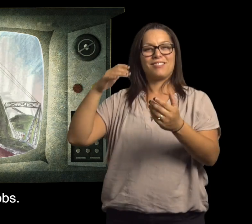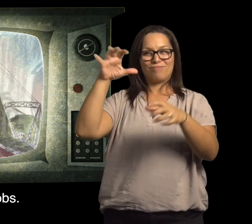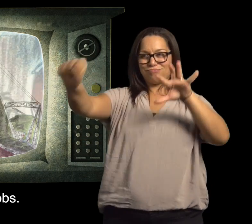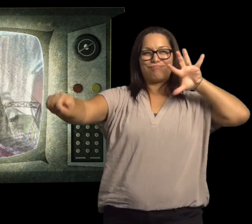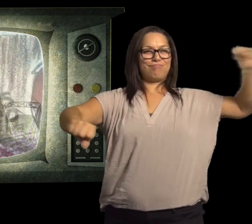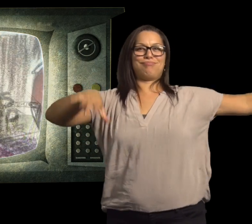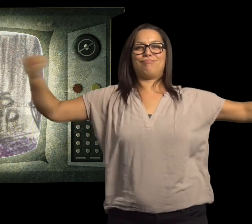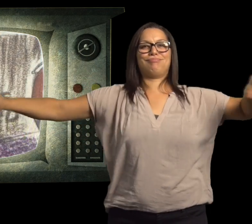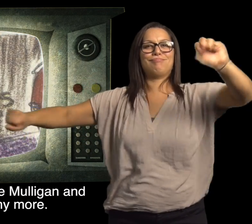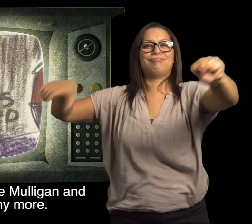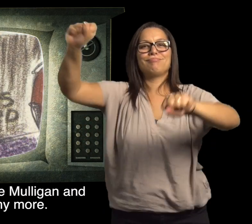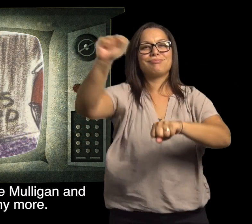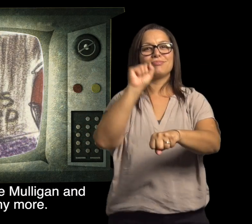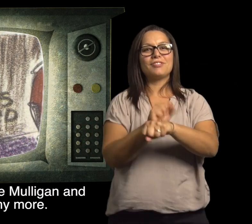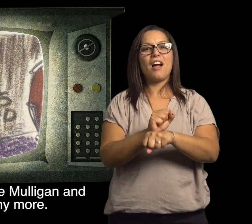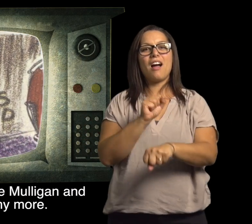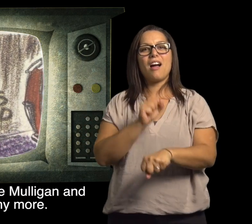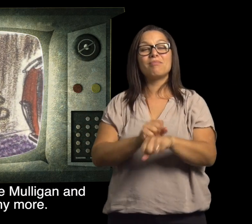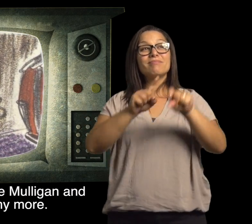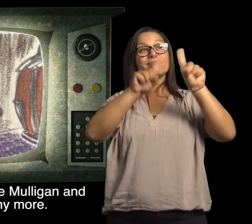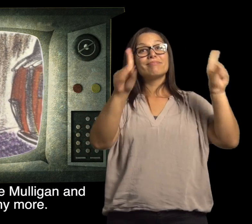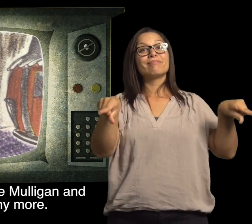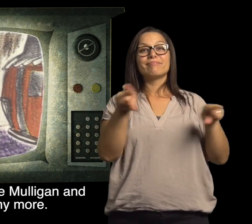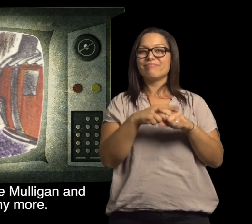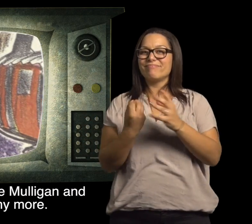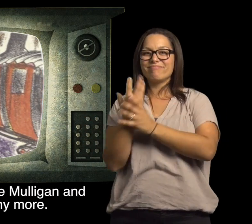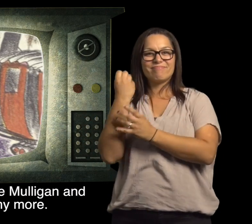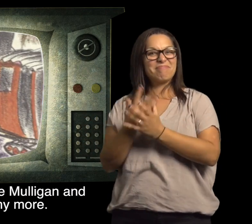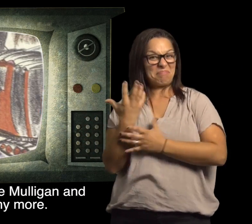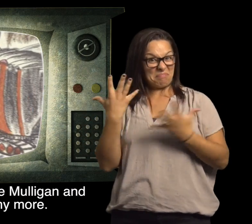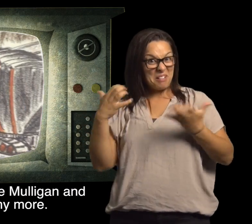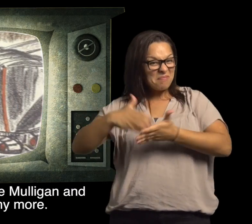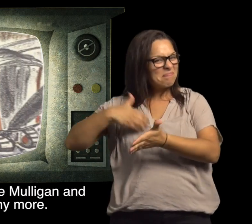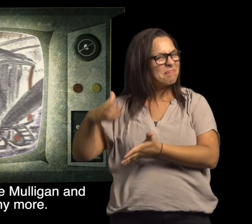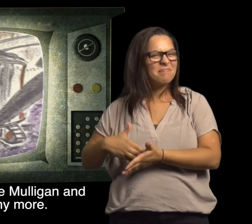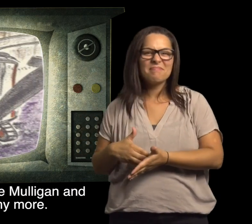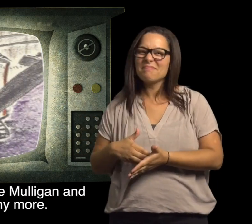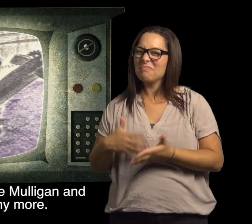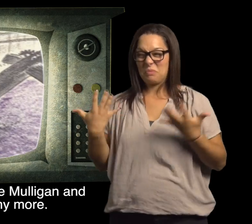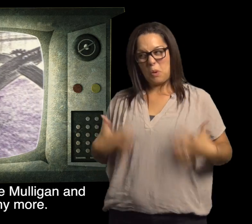jobs. No one wanted Mike Mulligan and Mary Ann anymore.